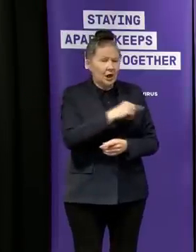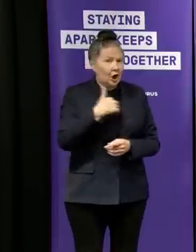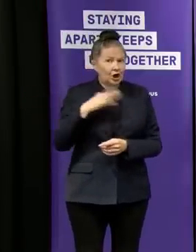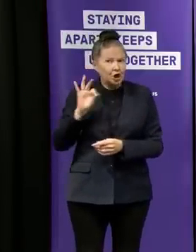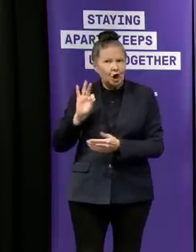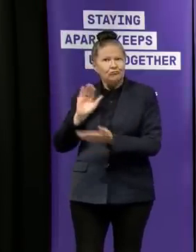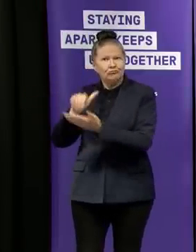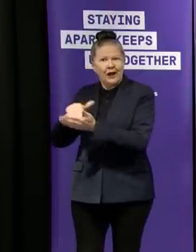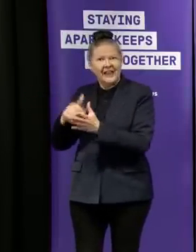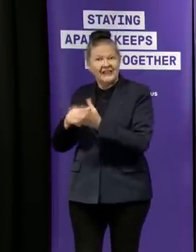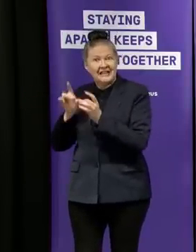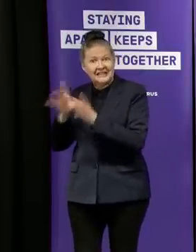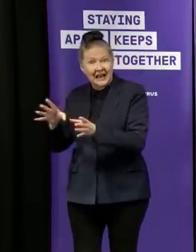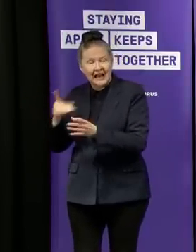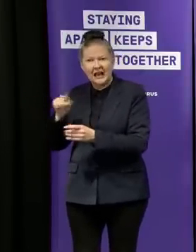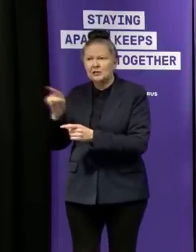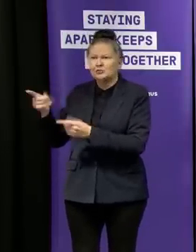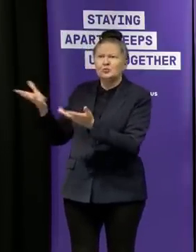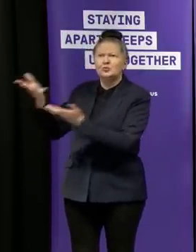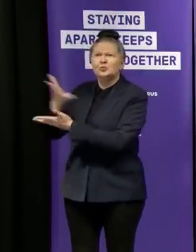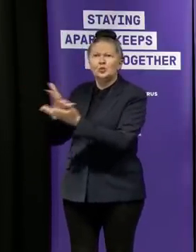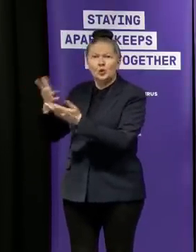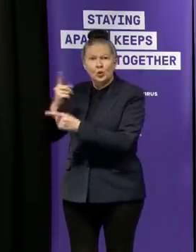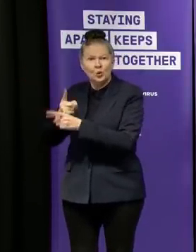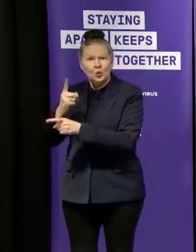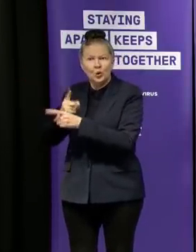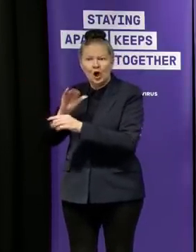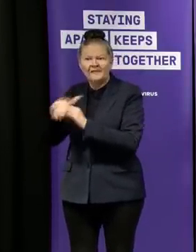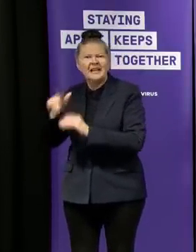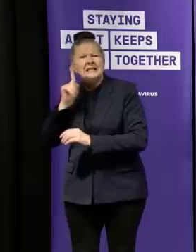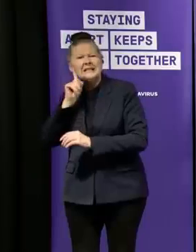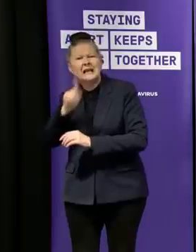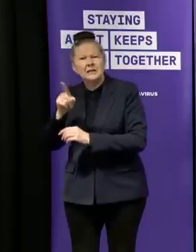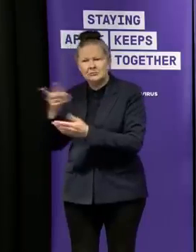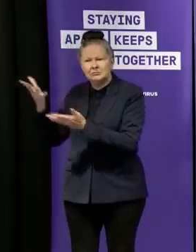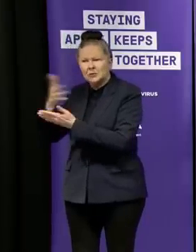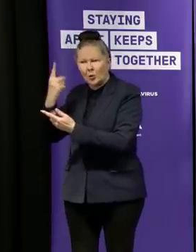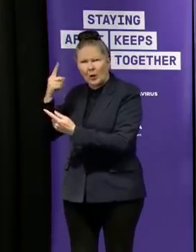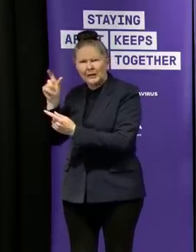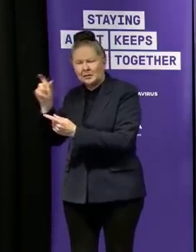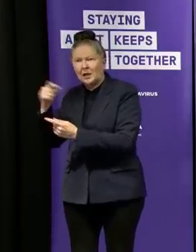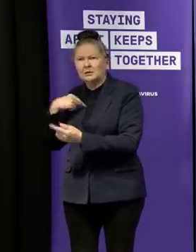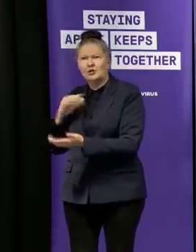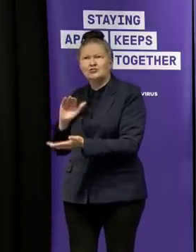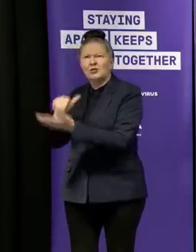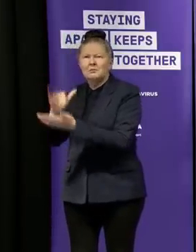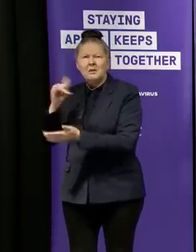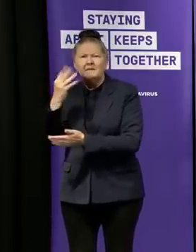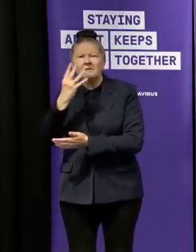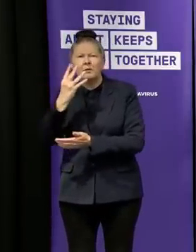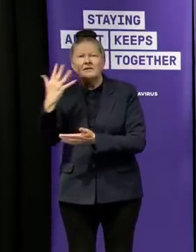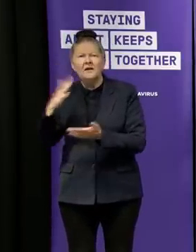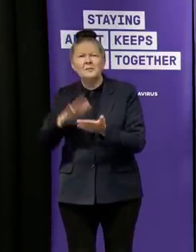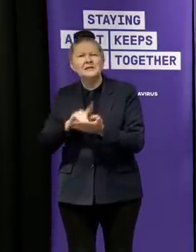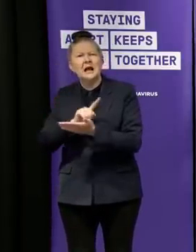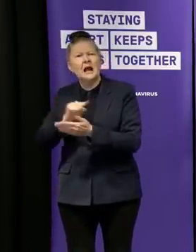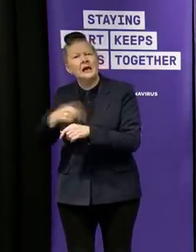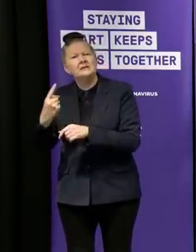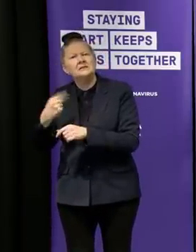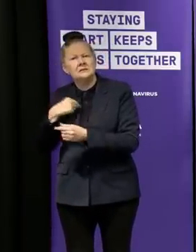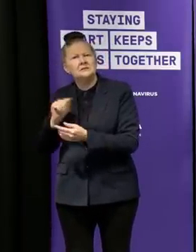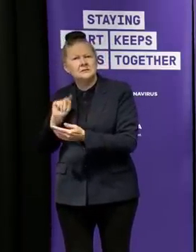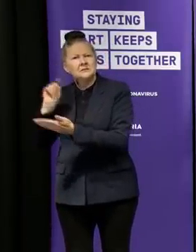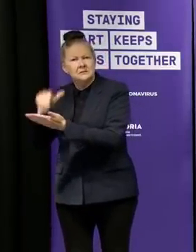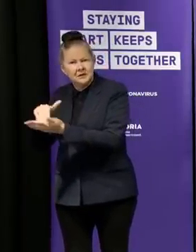for the beginning, and I was not there for that part of the conversation that was referenced yesterday. I think I was in at the 45-minute mark or thereabouts. I checked with the